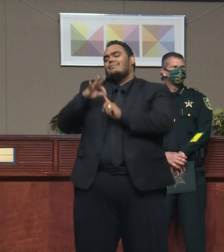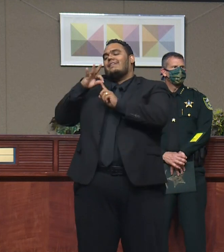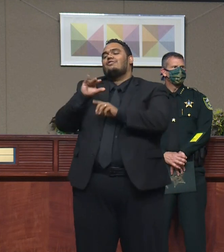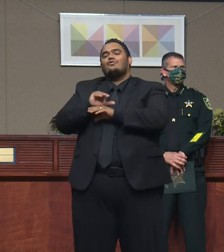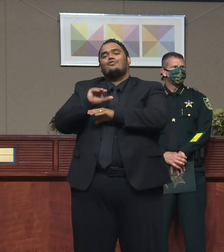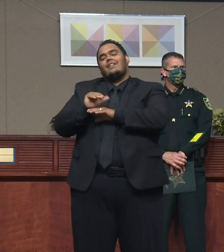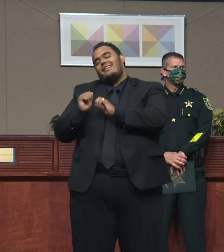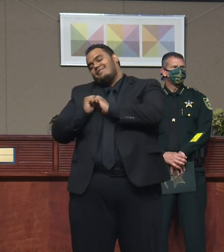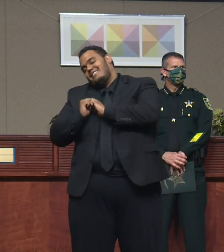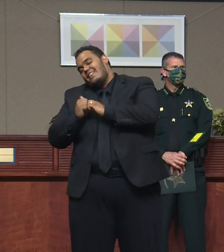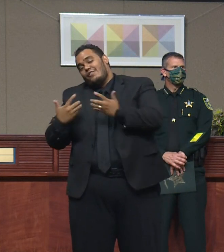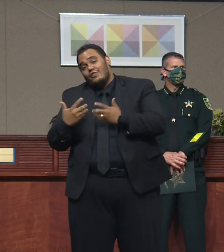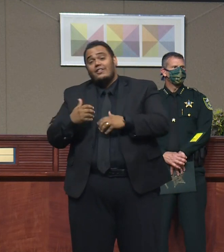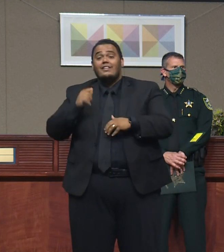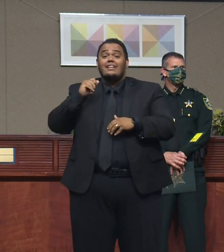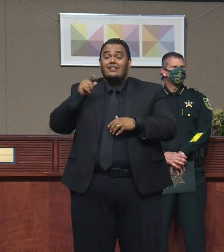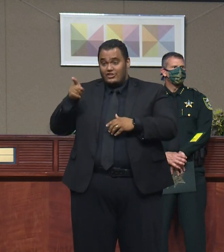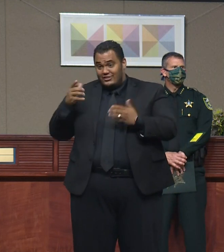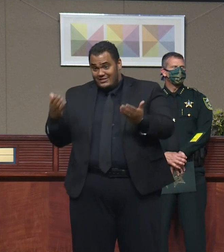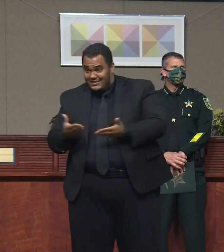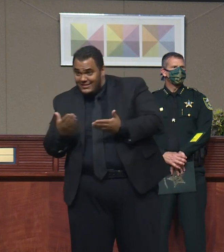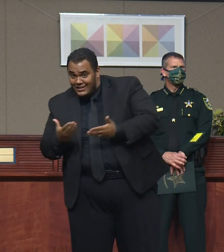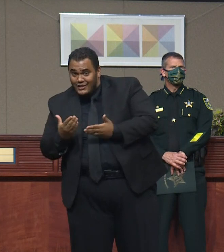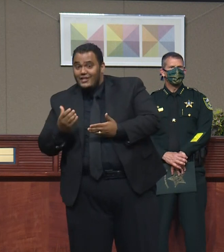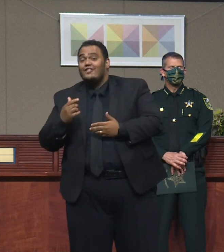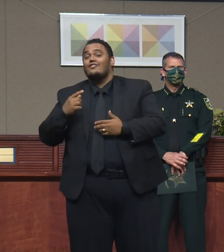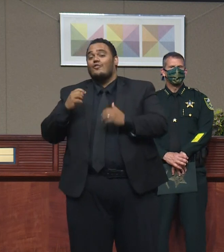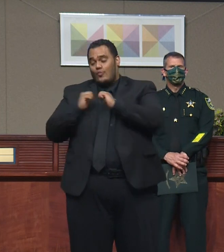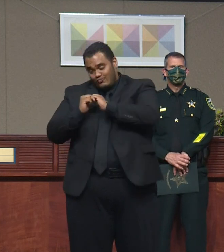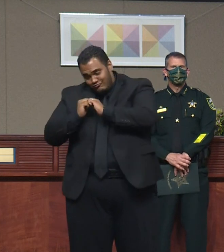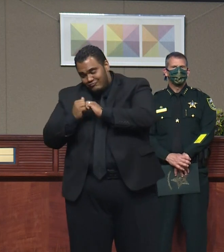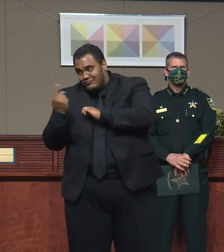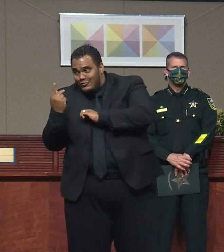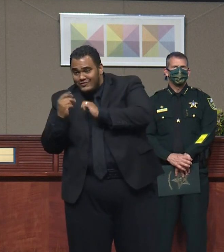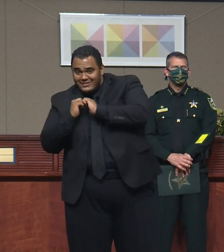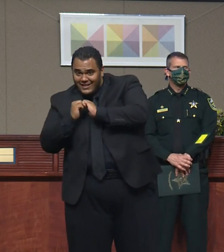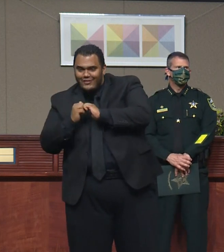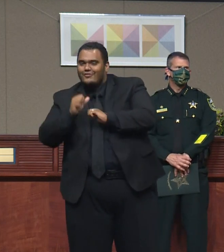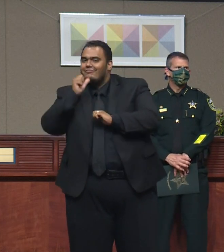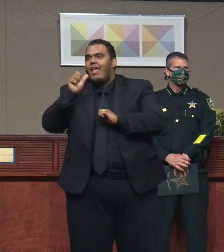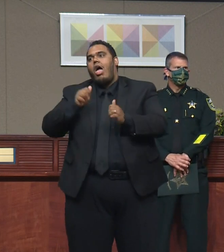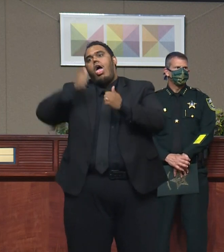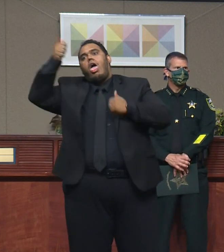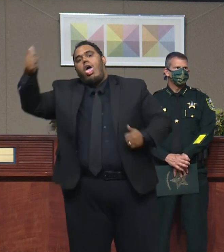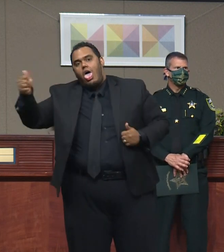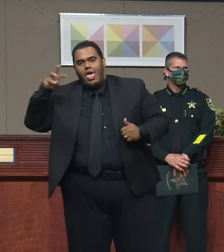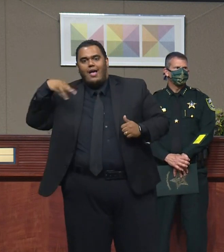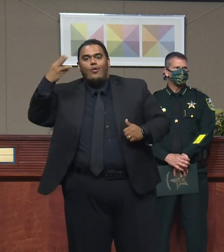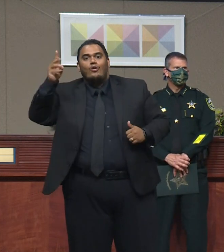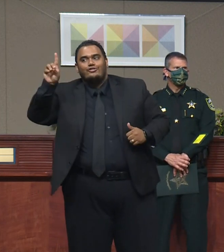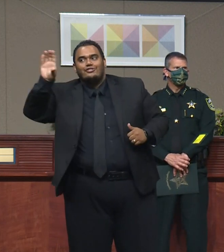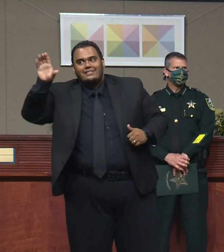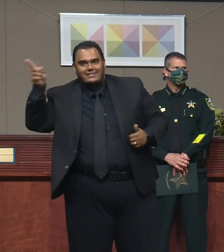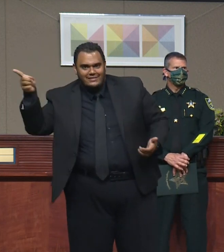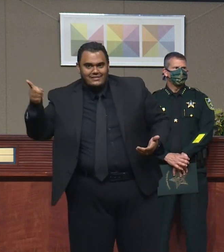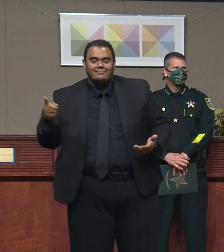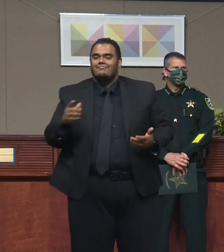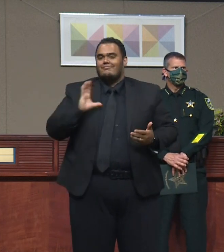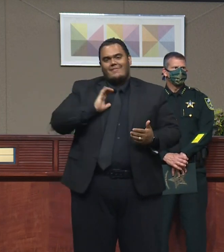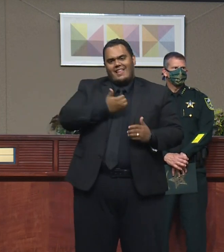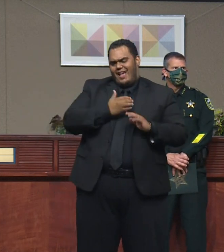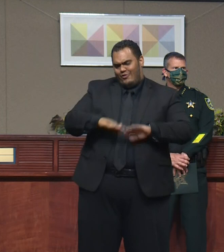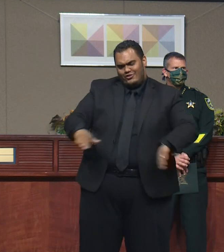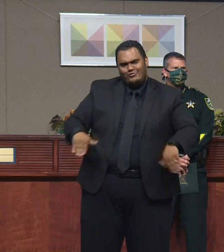town and not in Washington, D.C., just the 2 of us. Our kids, fortunately, are all adults,